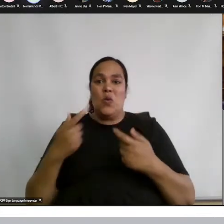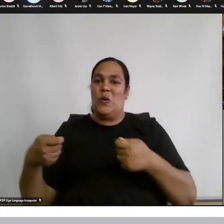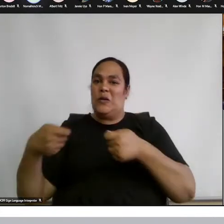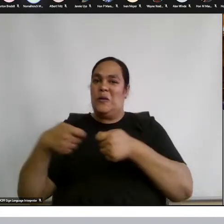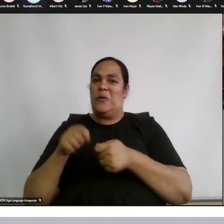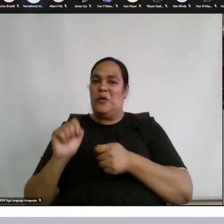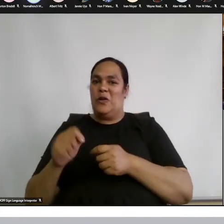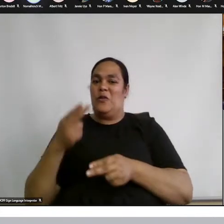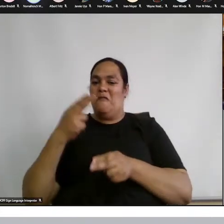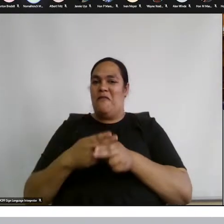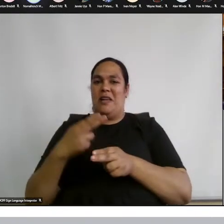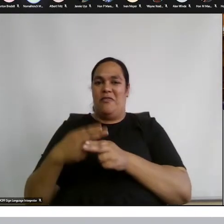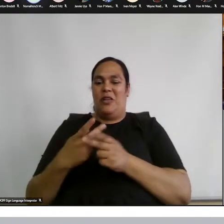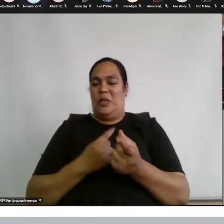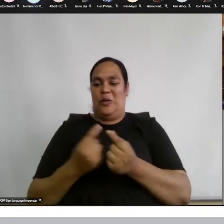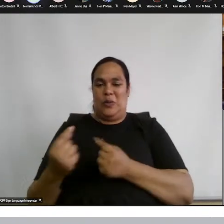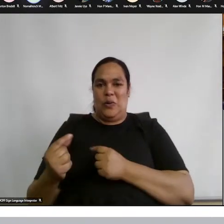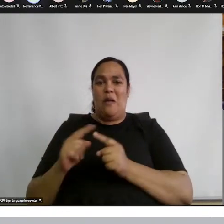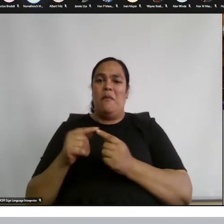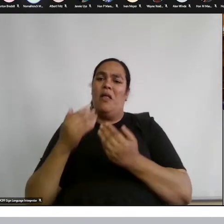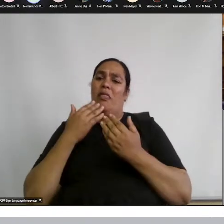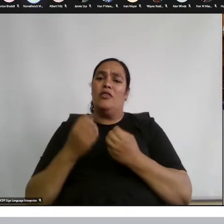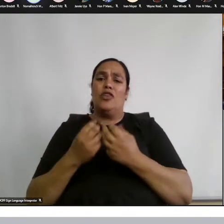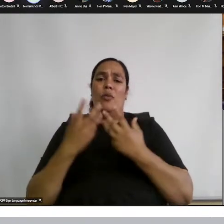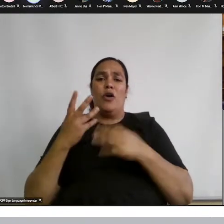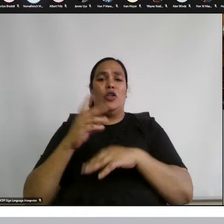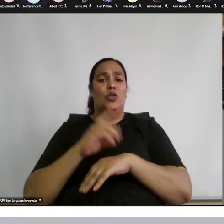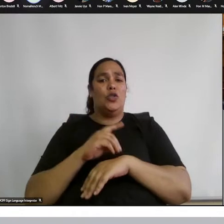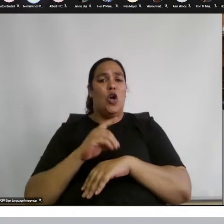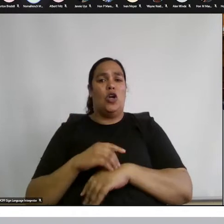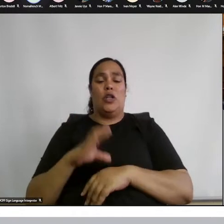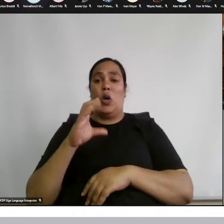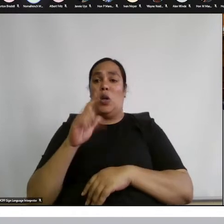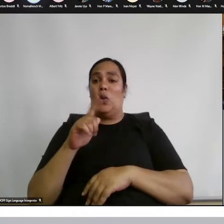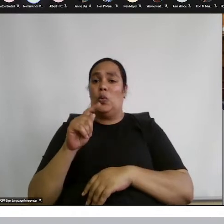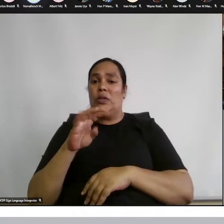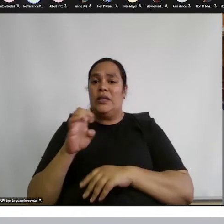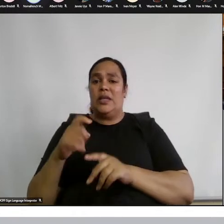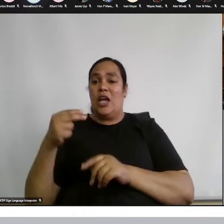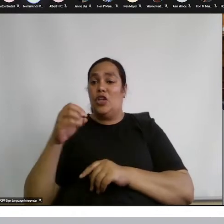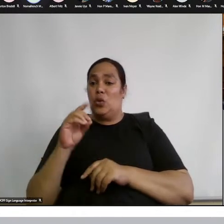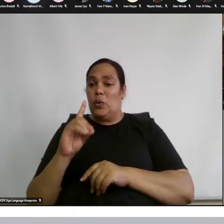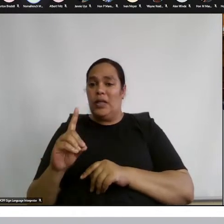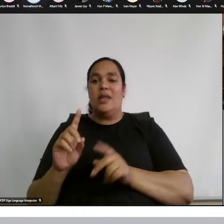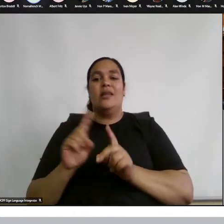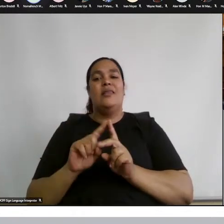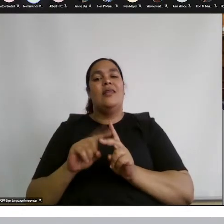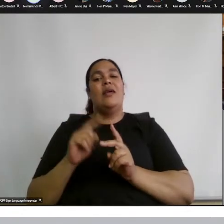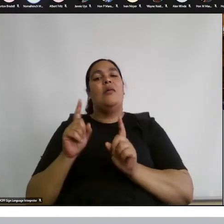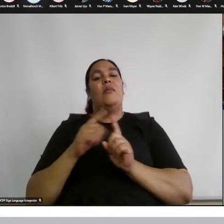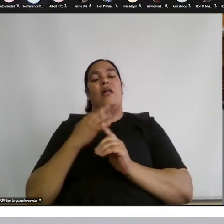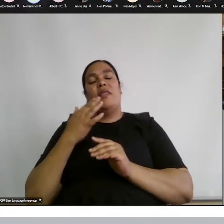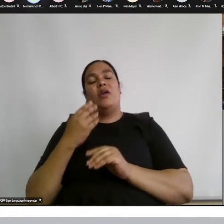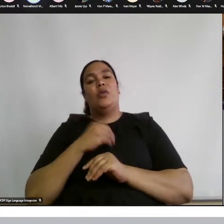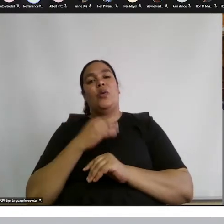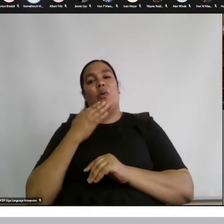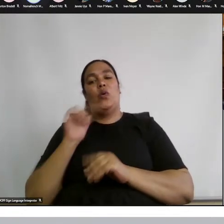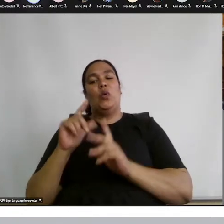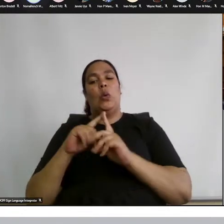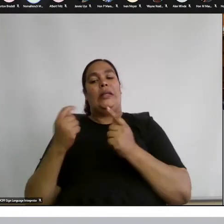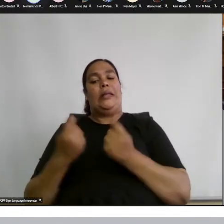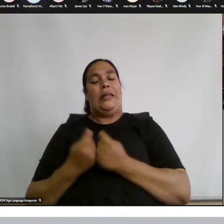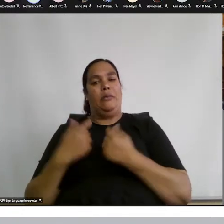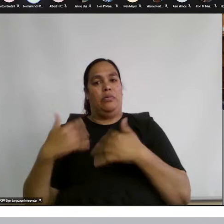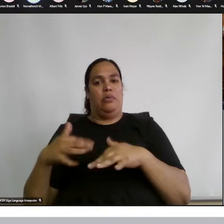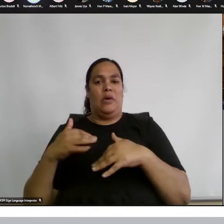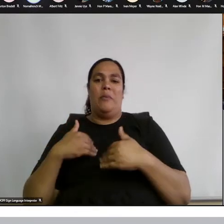in finalizing this. Thank you to Dr. Keith Klute and the HOD, and also his team. I